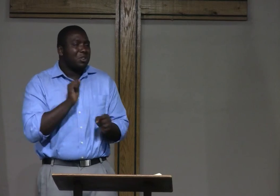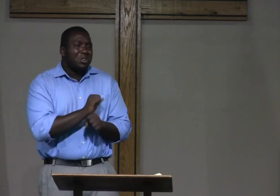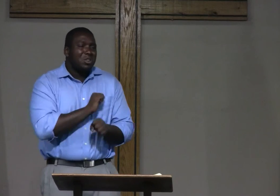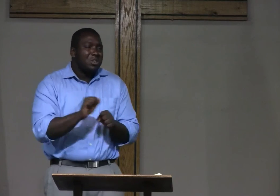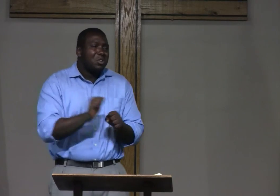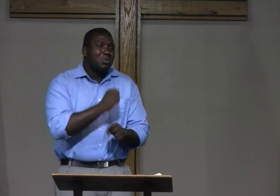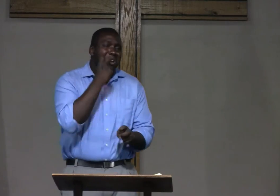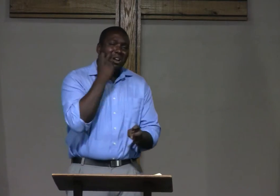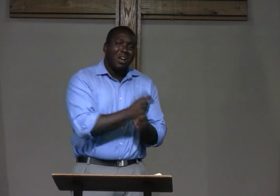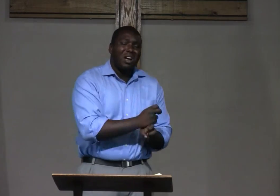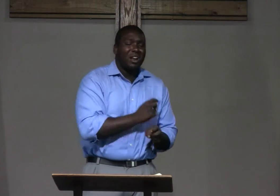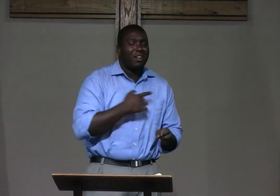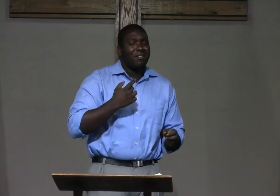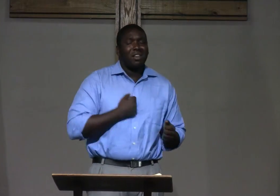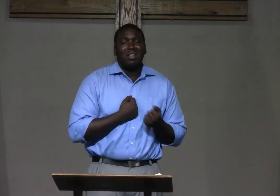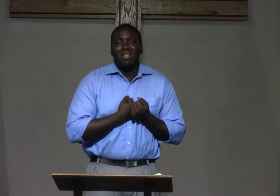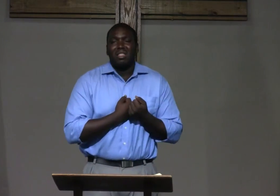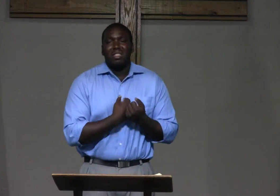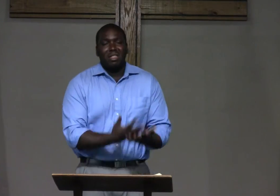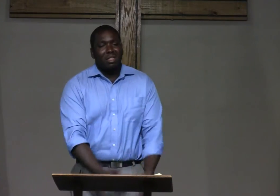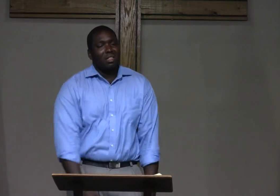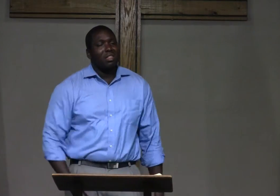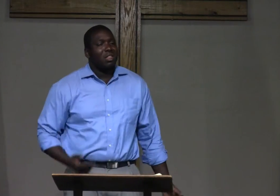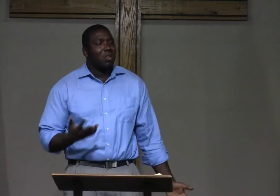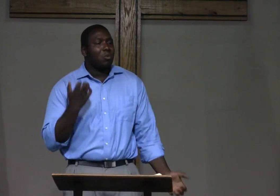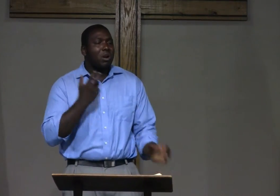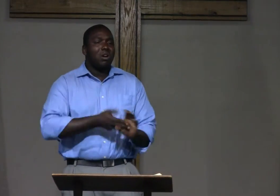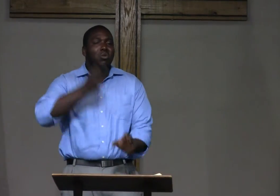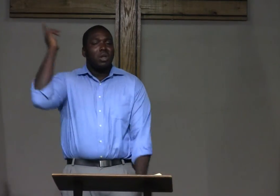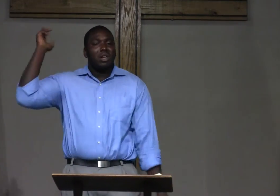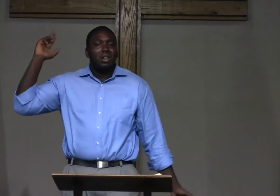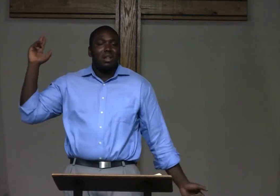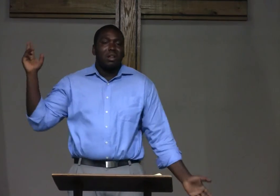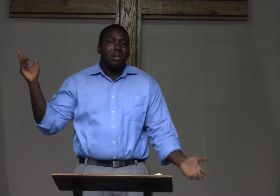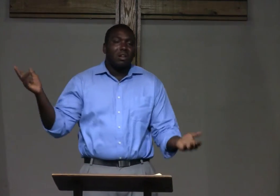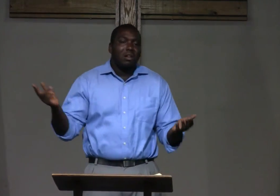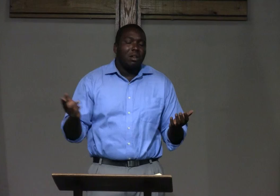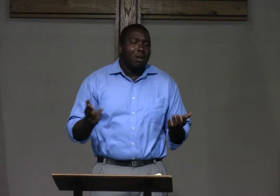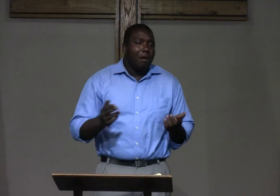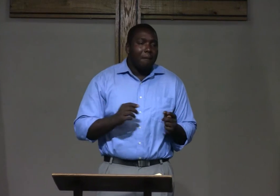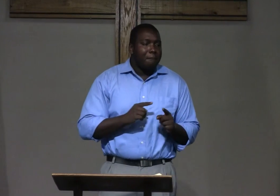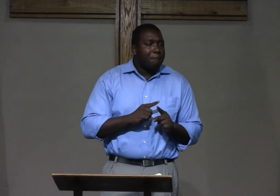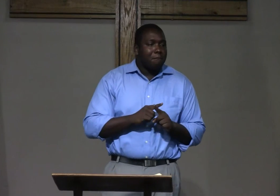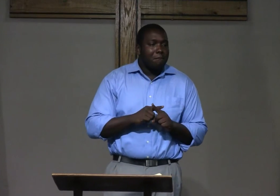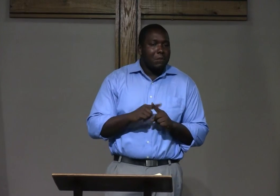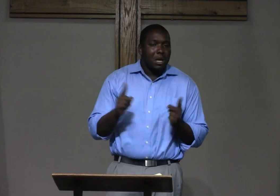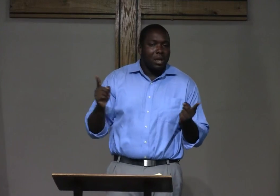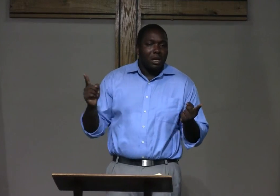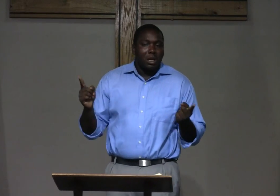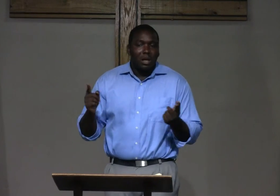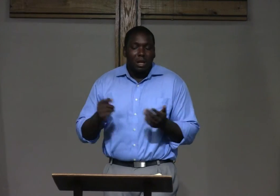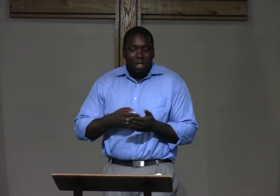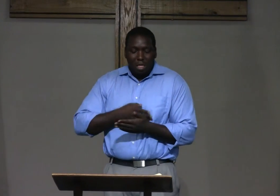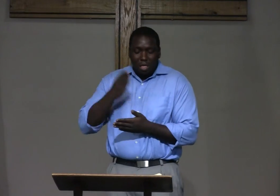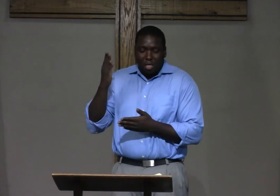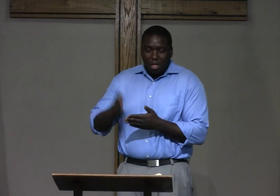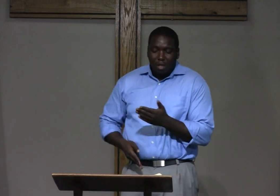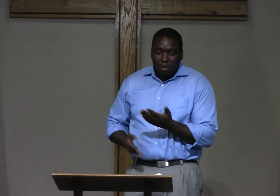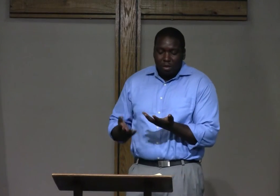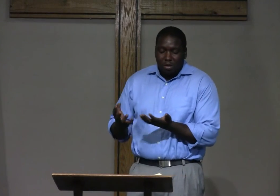future. Sometimes it feels like we've been working so hard and we feel exhausted and we don't see any fruits in our labor and we